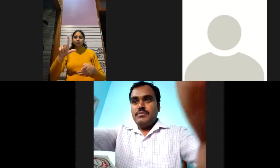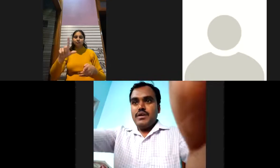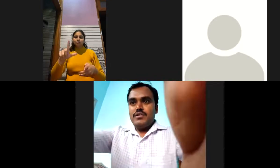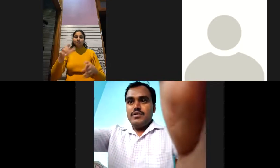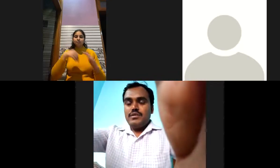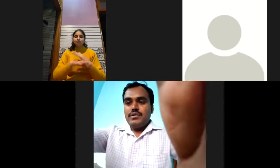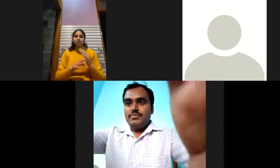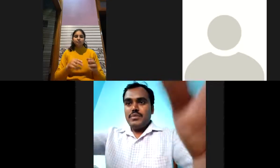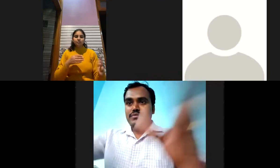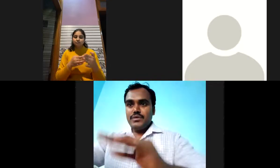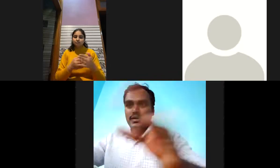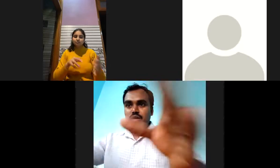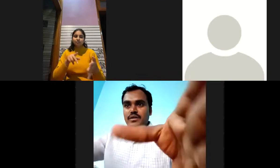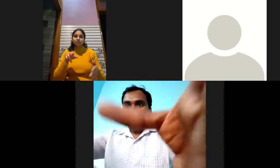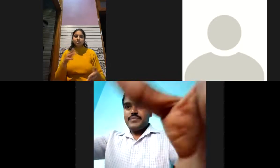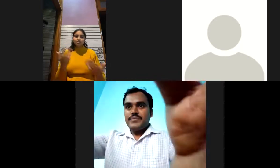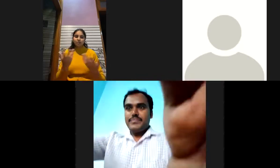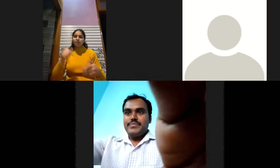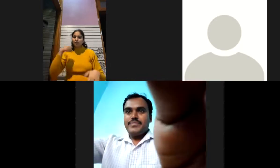Is my video clear?